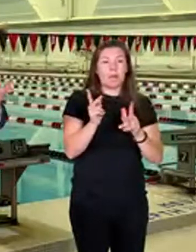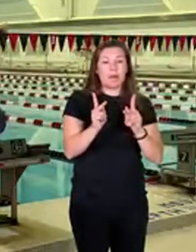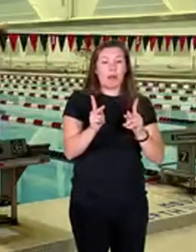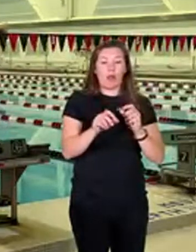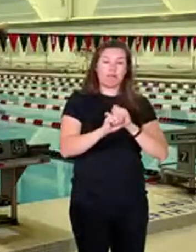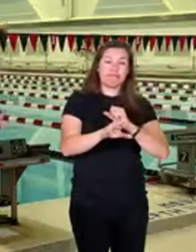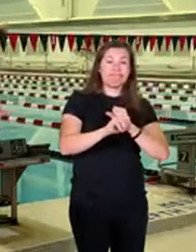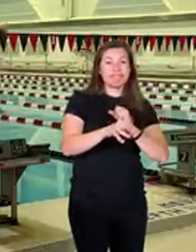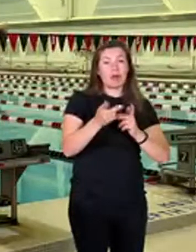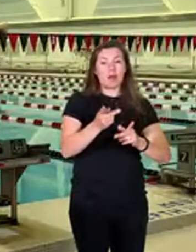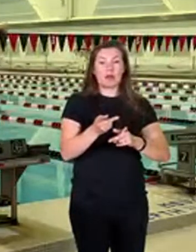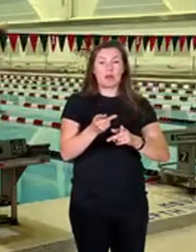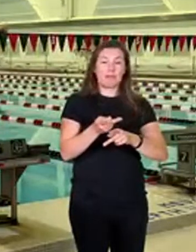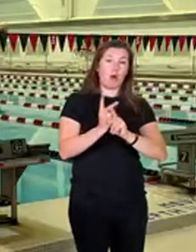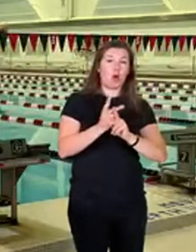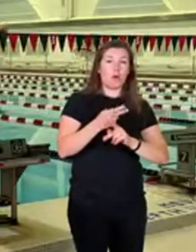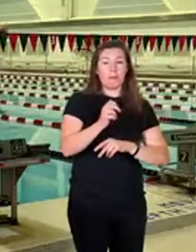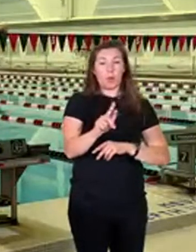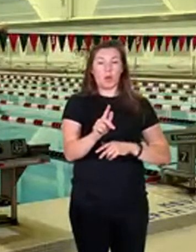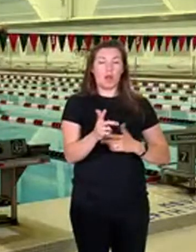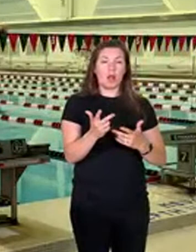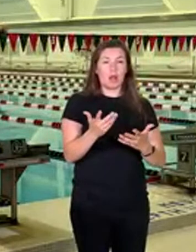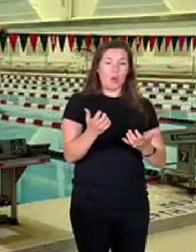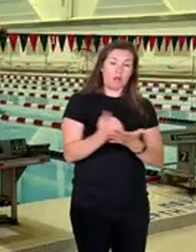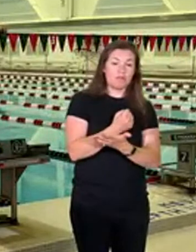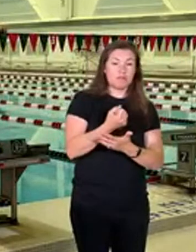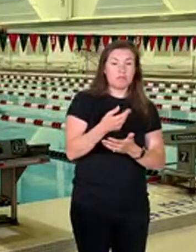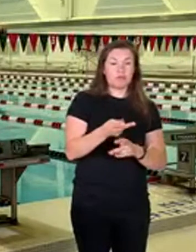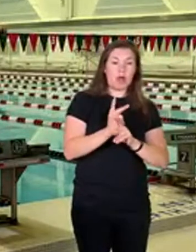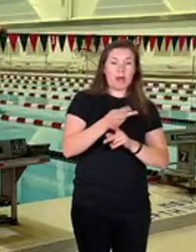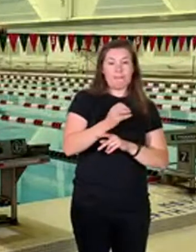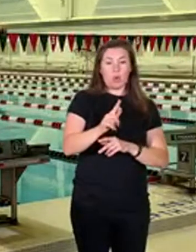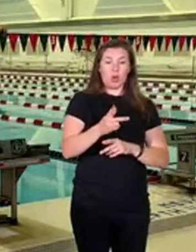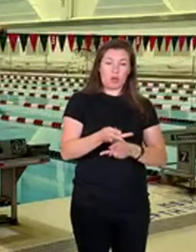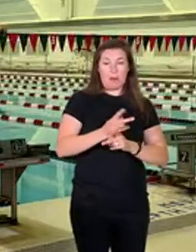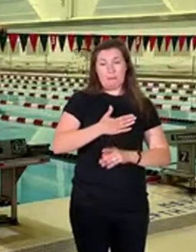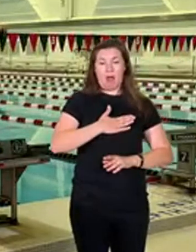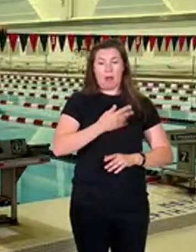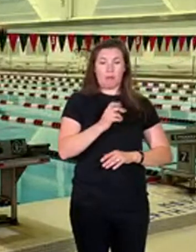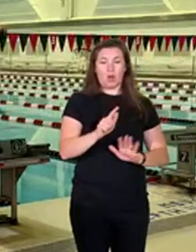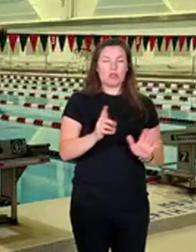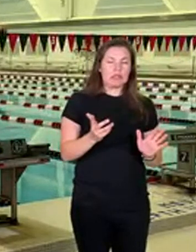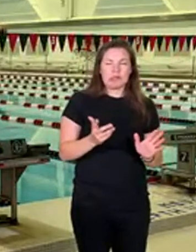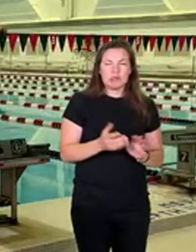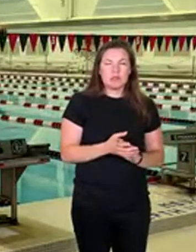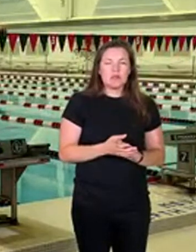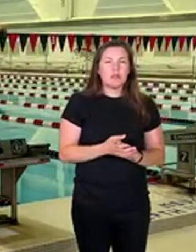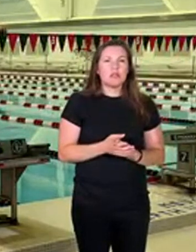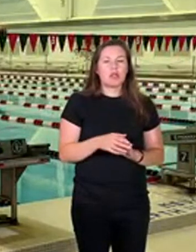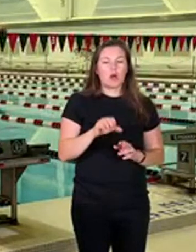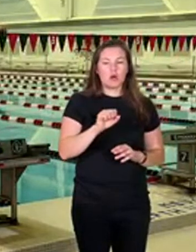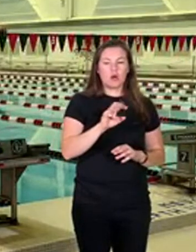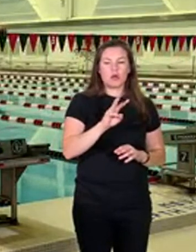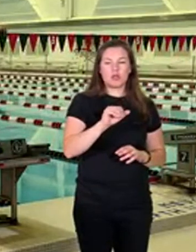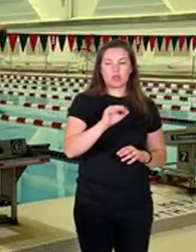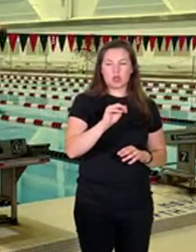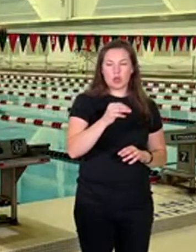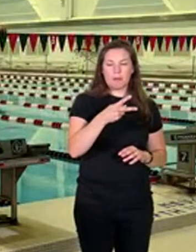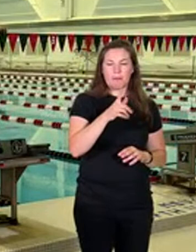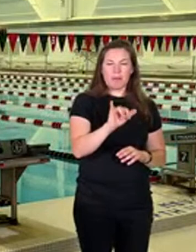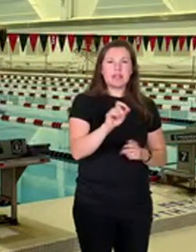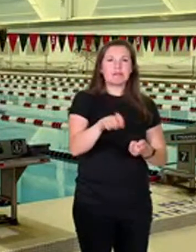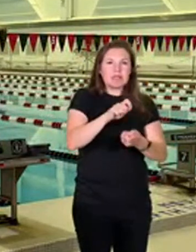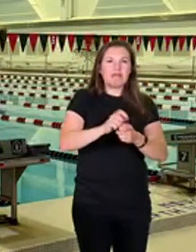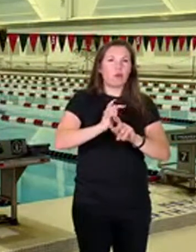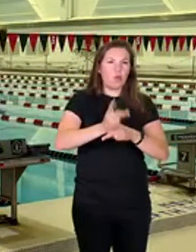are advertising, hey, if you want to rent a pool, you can rent mine. So the Swimply is specifically to rent